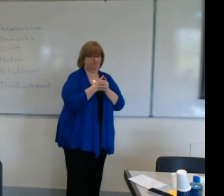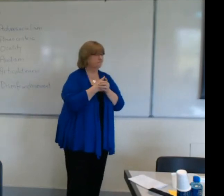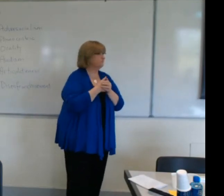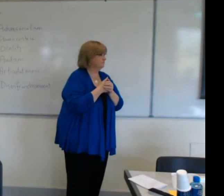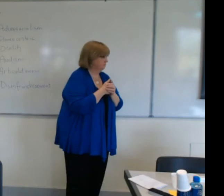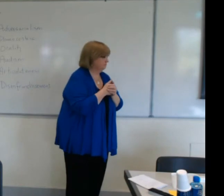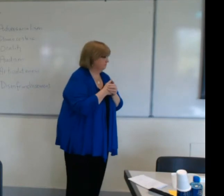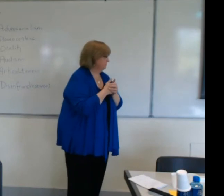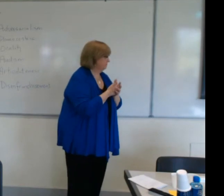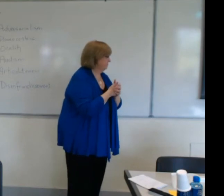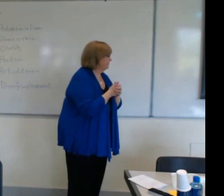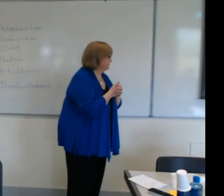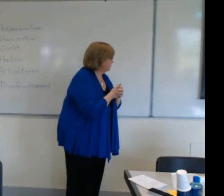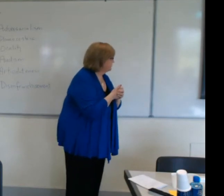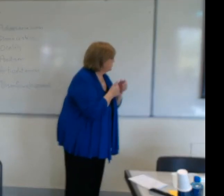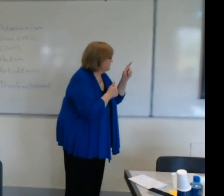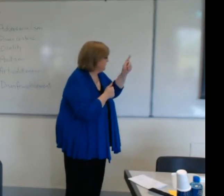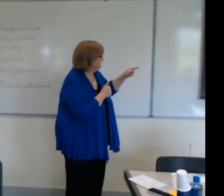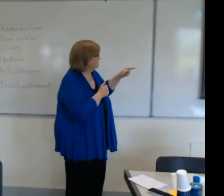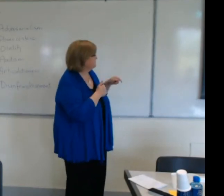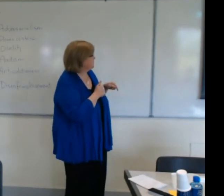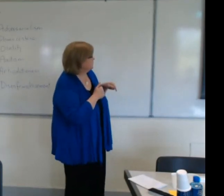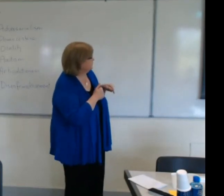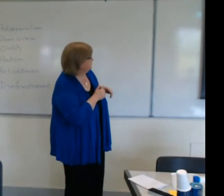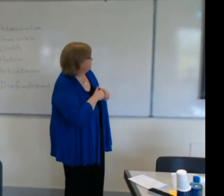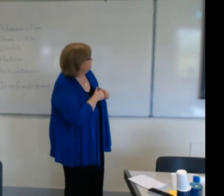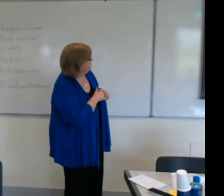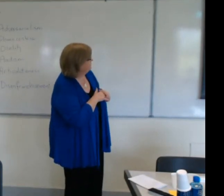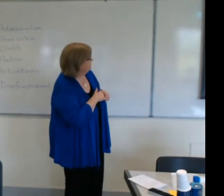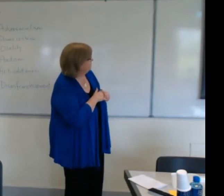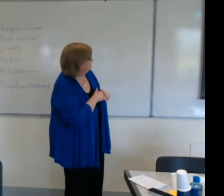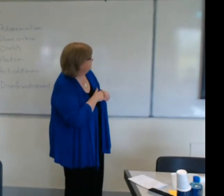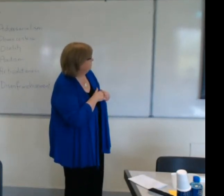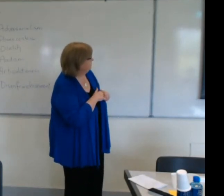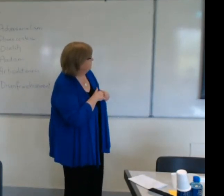developing the number of deaf interpreters here in Ireland as a result of the Justisigns project.